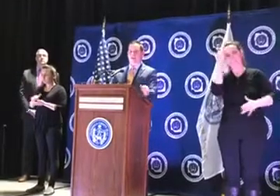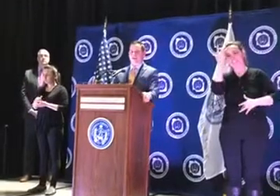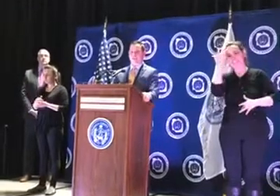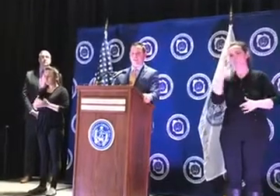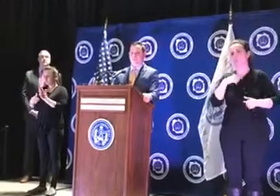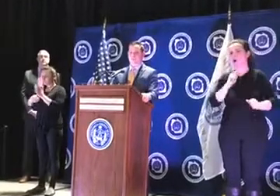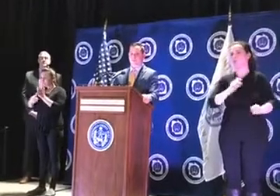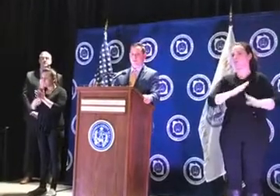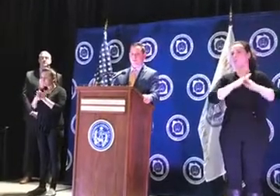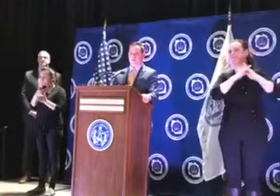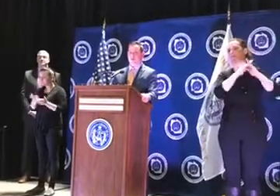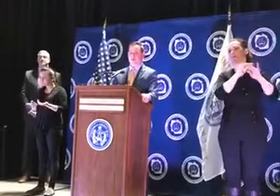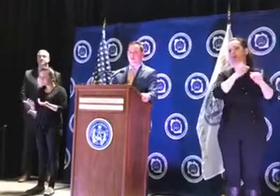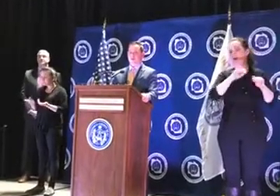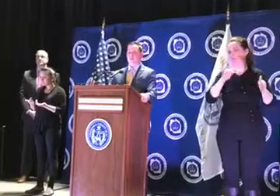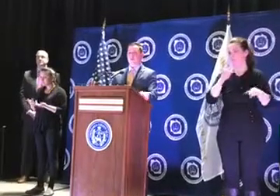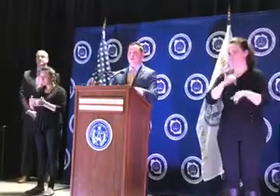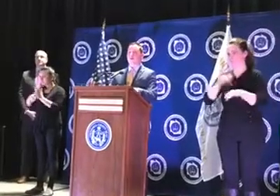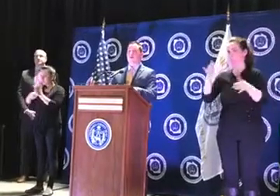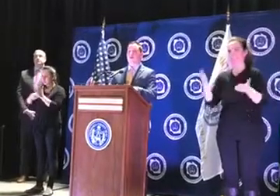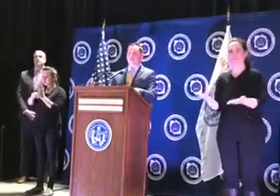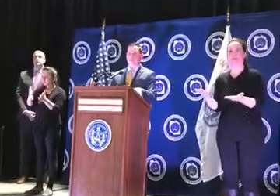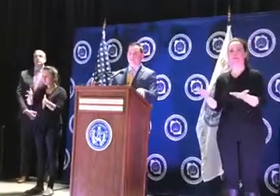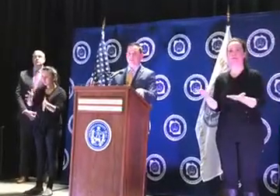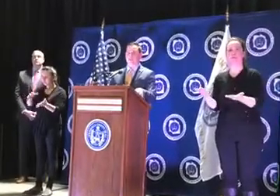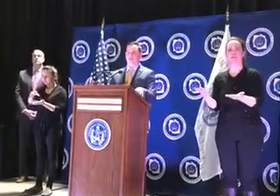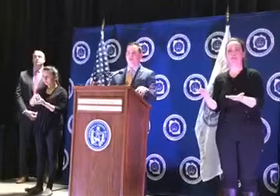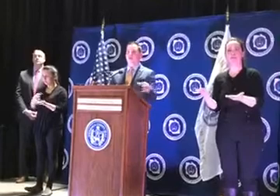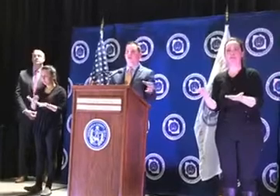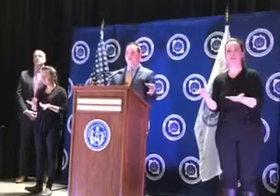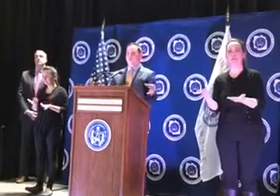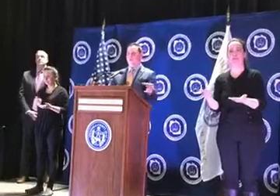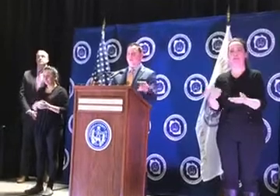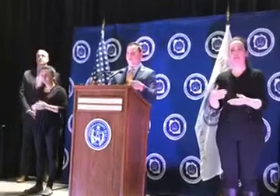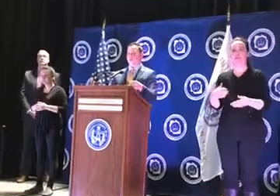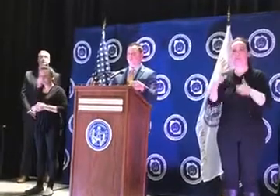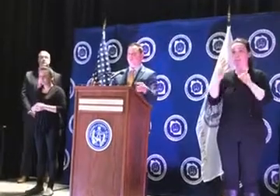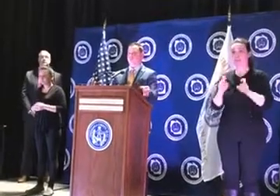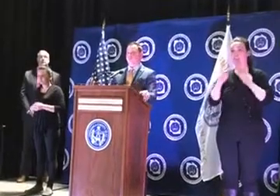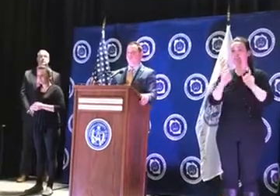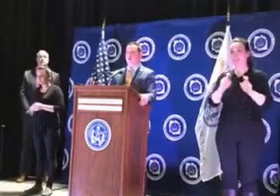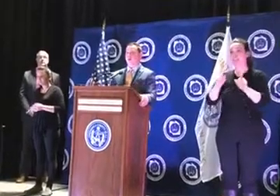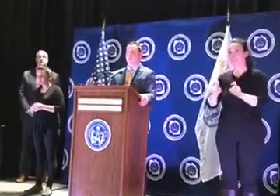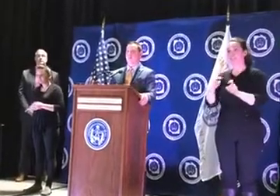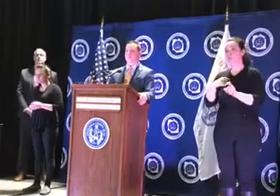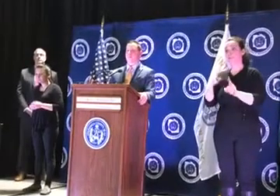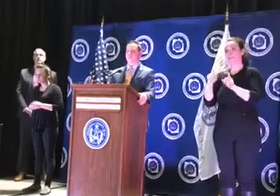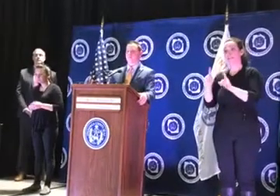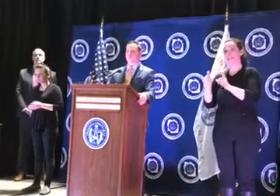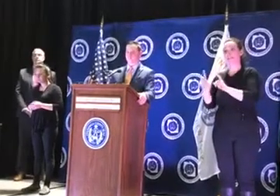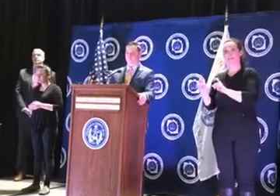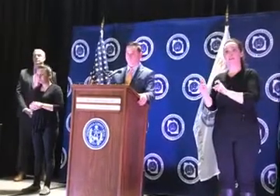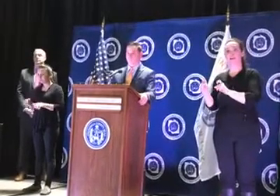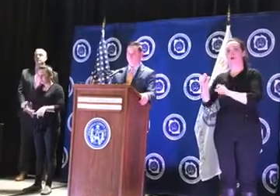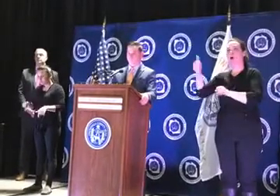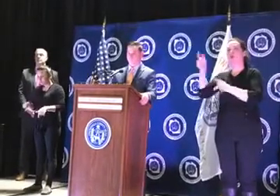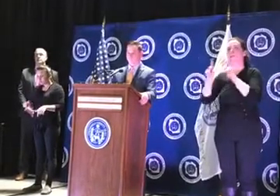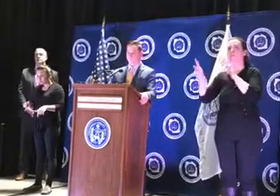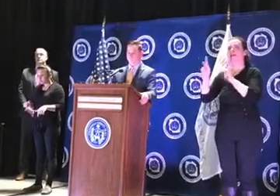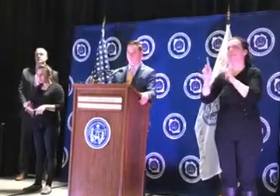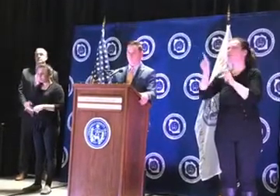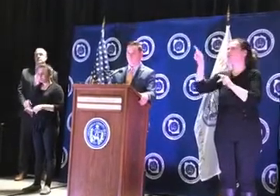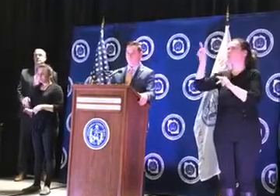can't get a test. Okay? People are getting tested here. We're just waiting to get the results back. Just to follow up on that